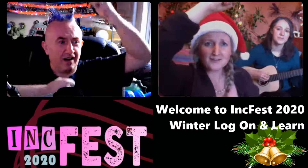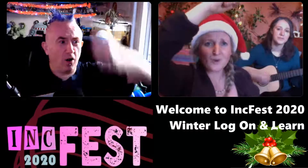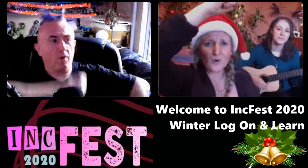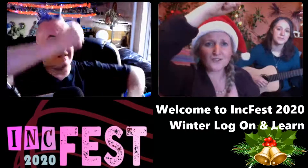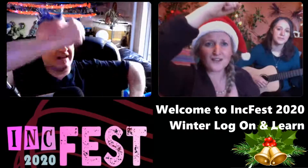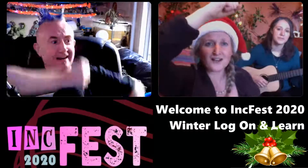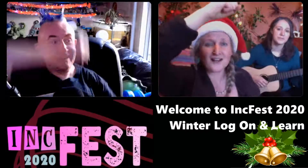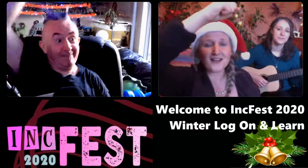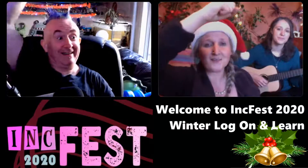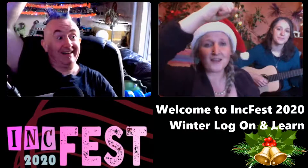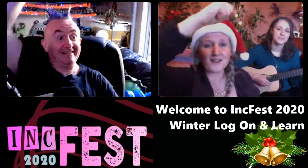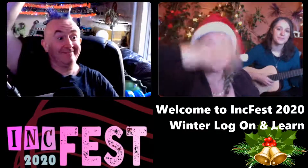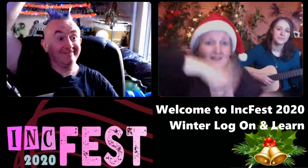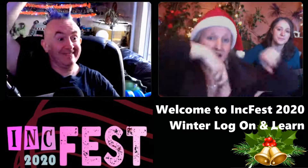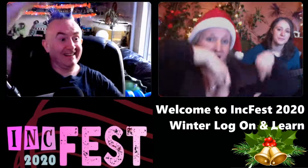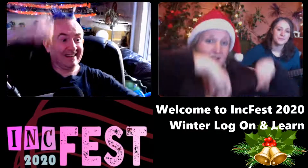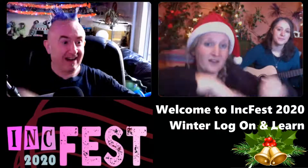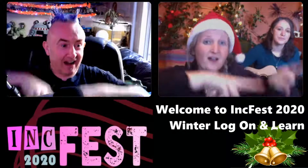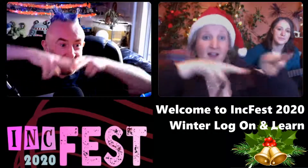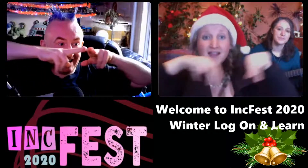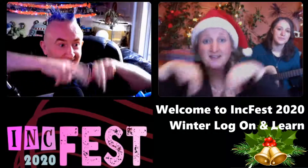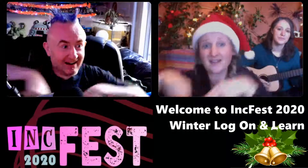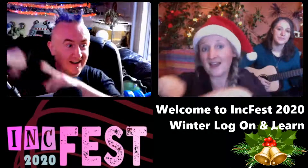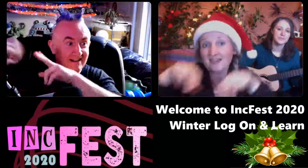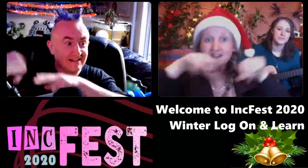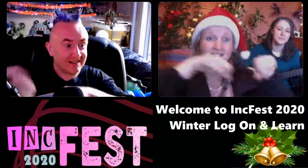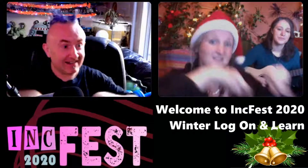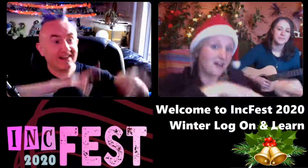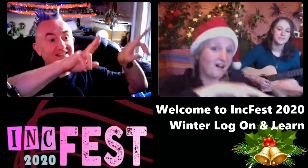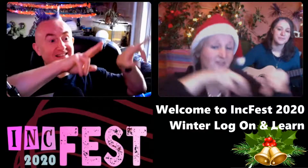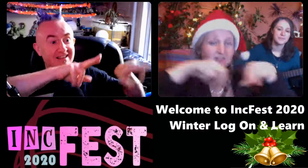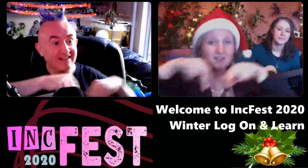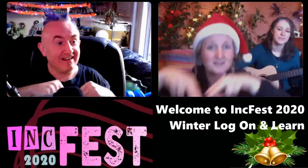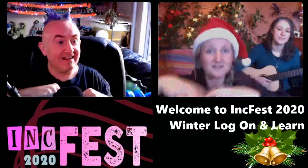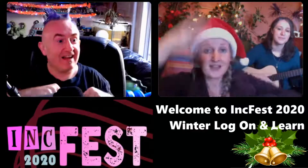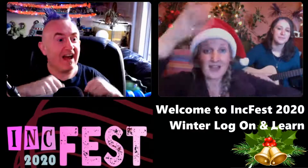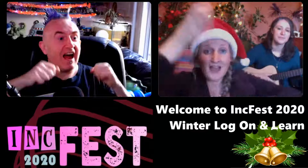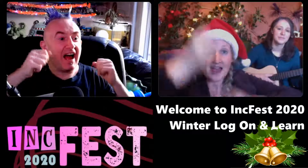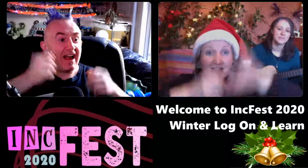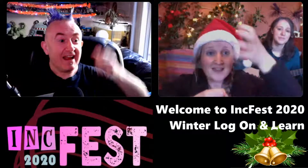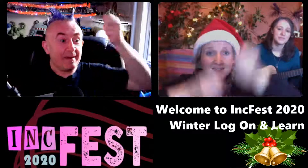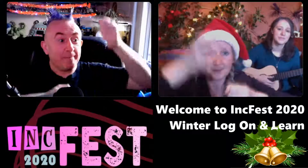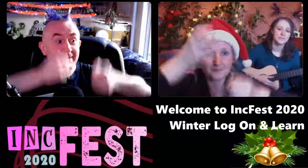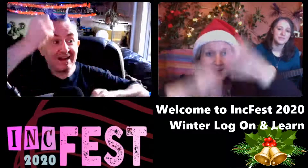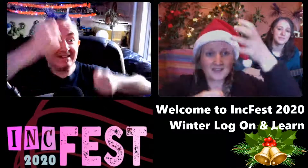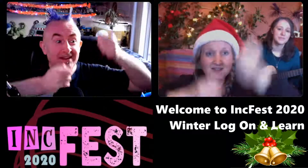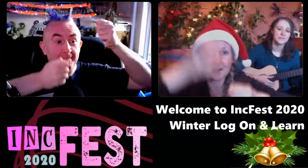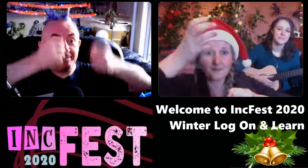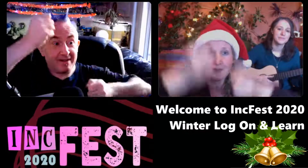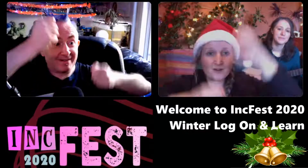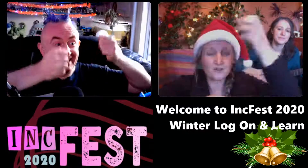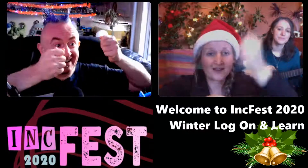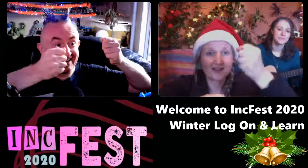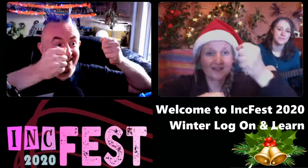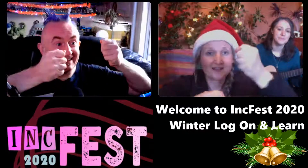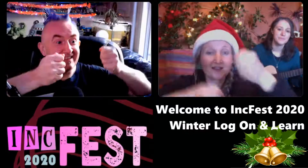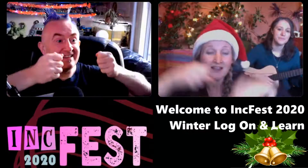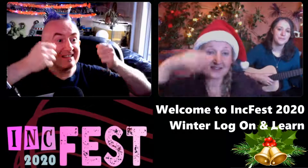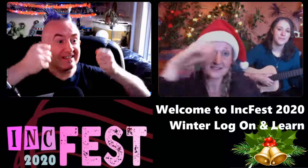lords a leaping, 9 ladies dancing, 8 maids a milking,